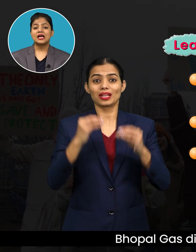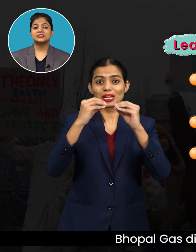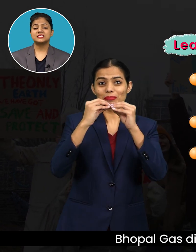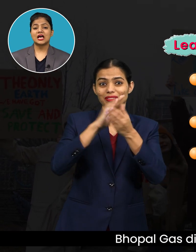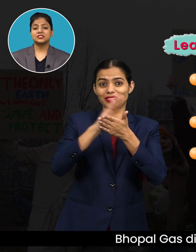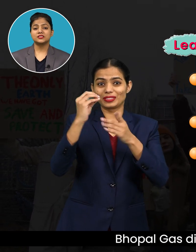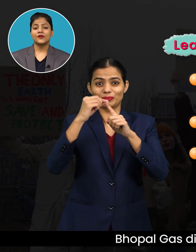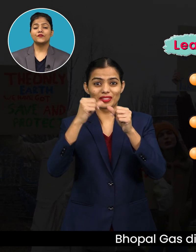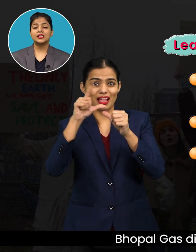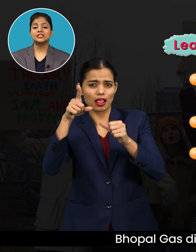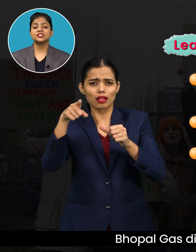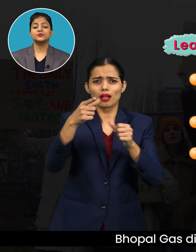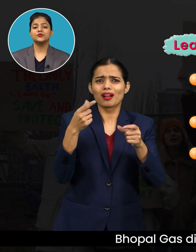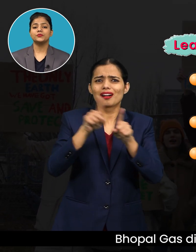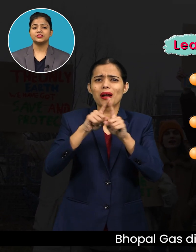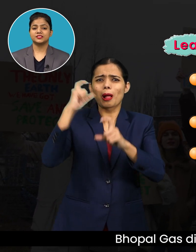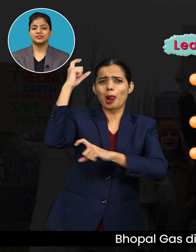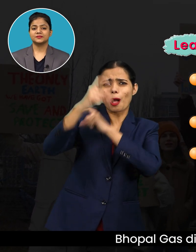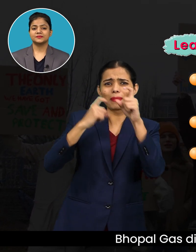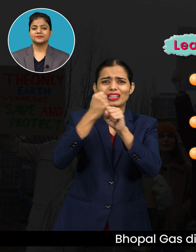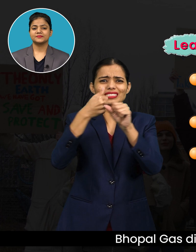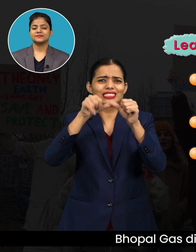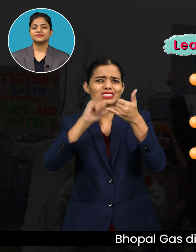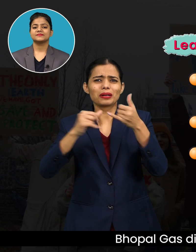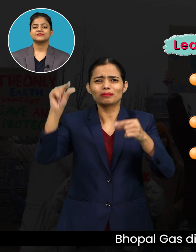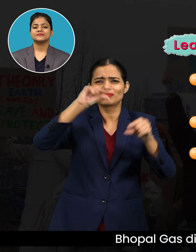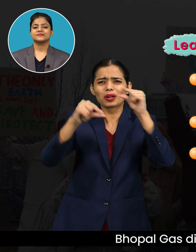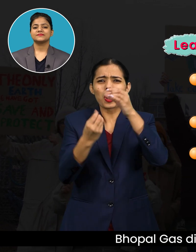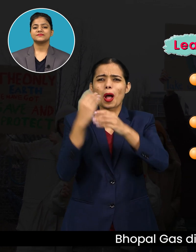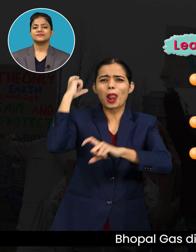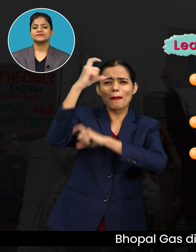Bhopal gas disaster related movements.